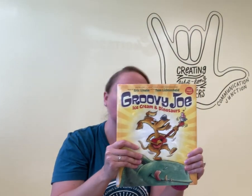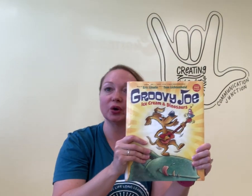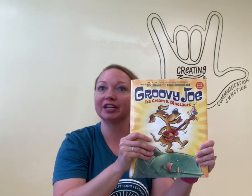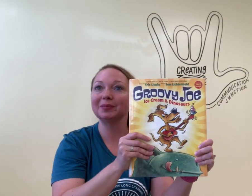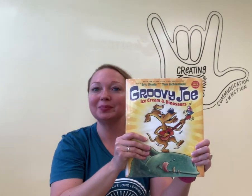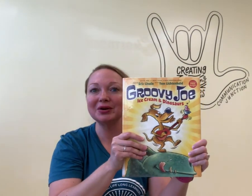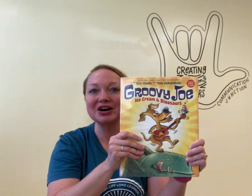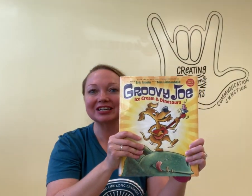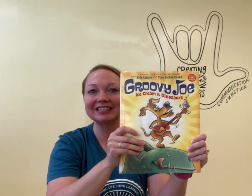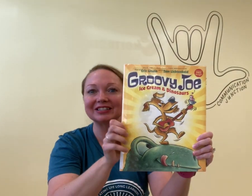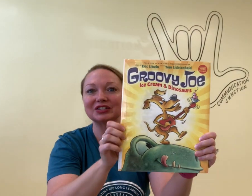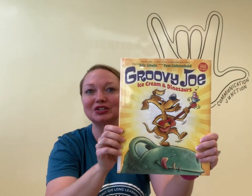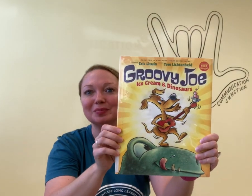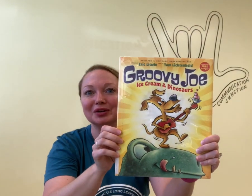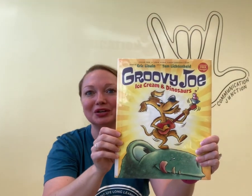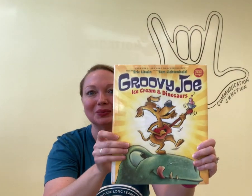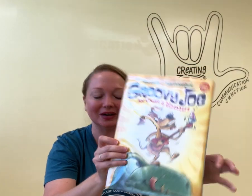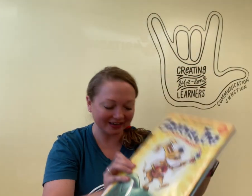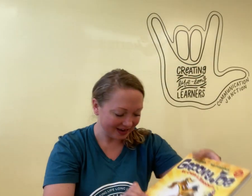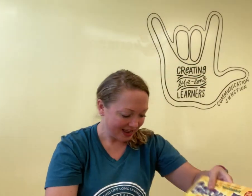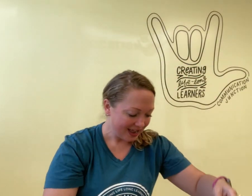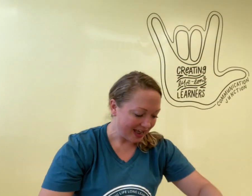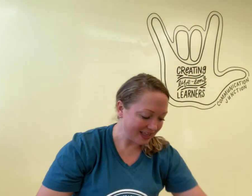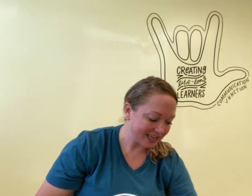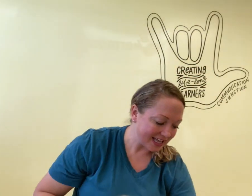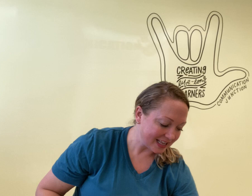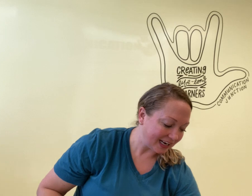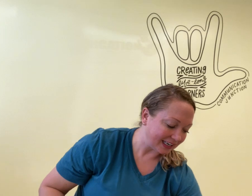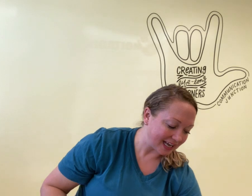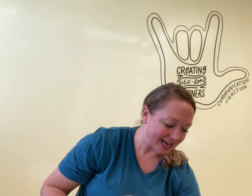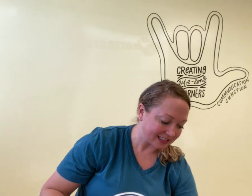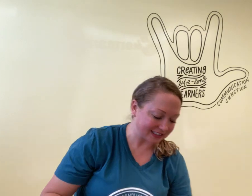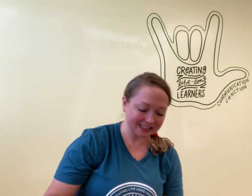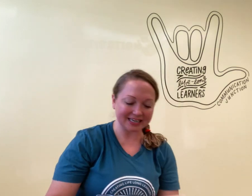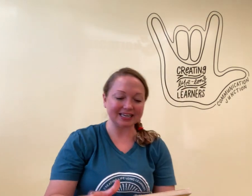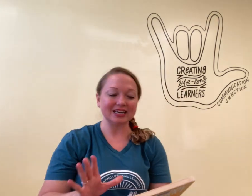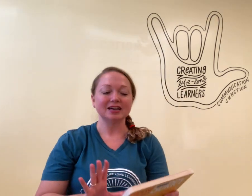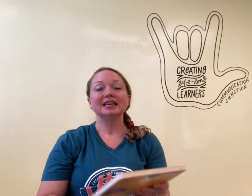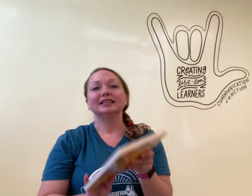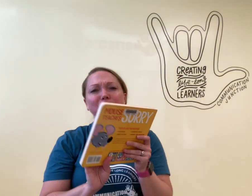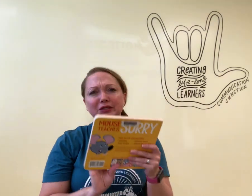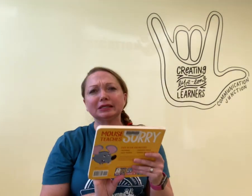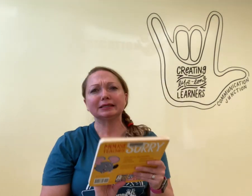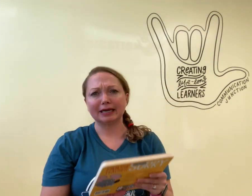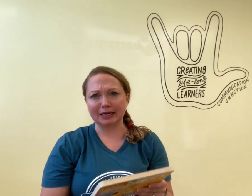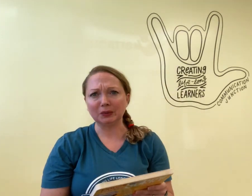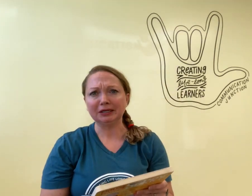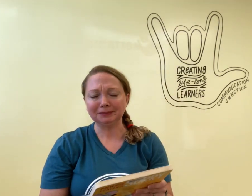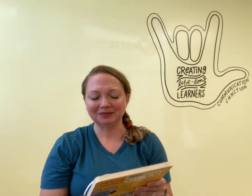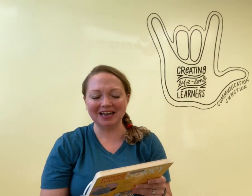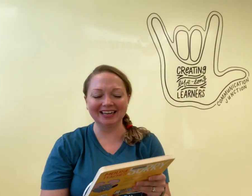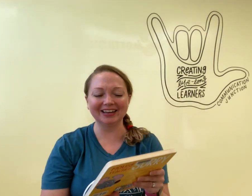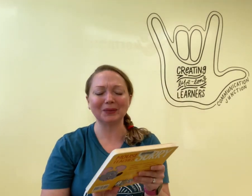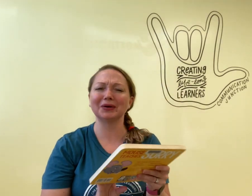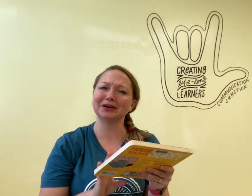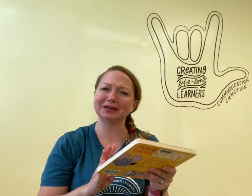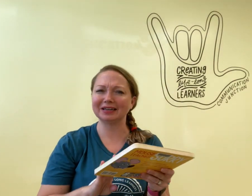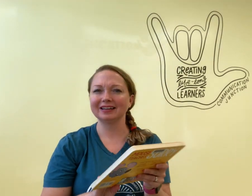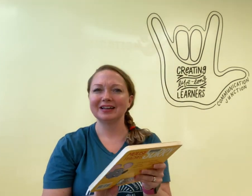Orchid Books. Super cute one. And then lastly, this one's a sad one, or a